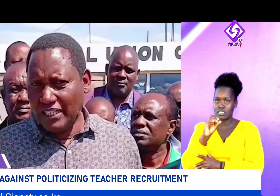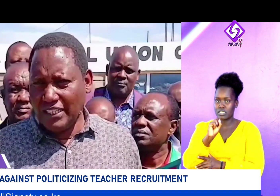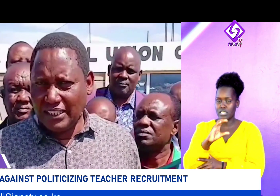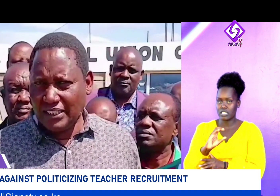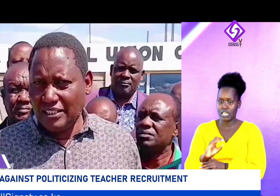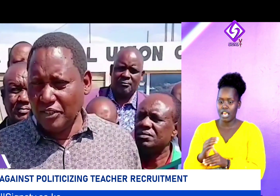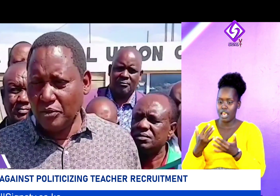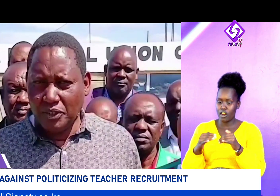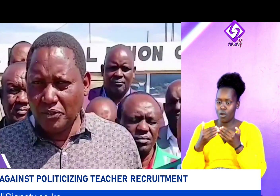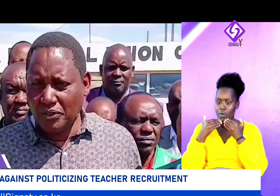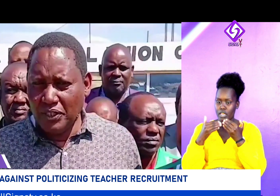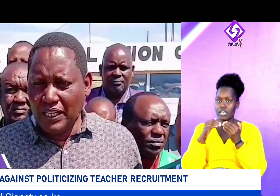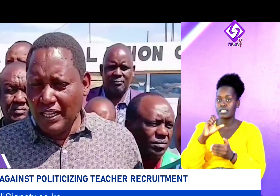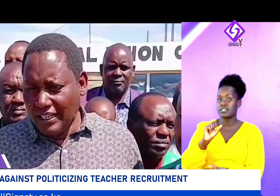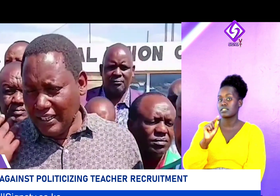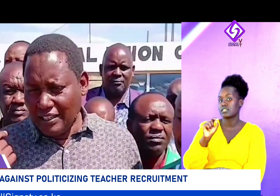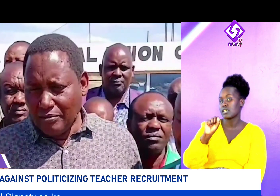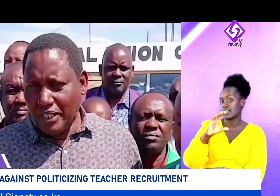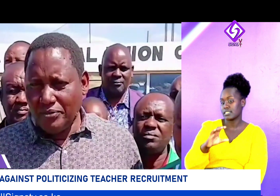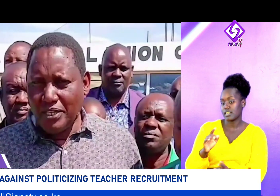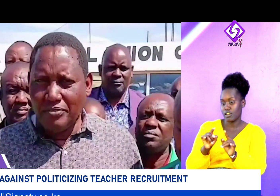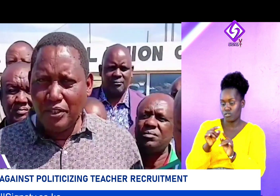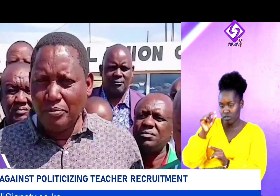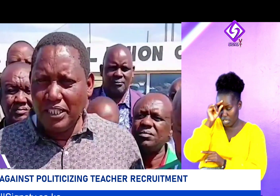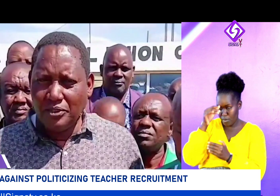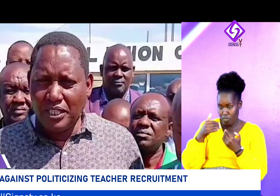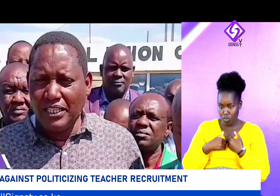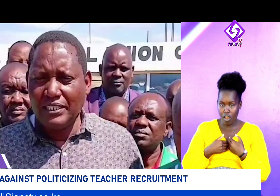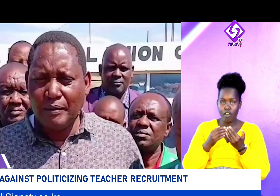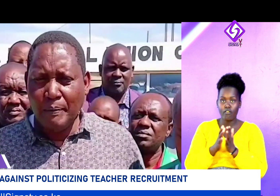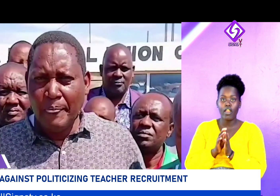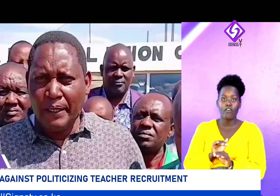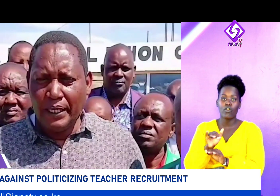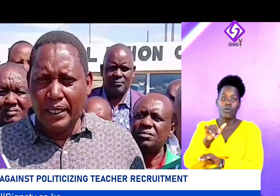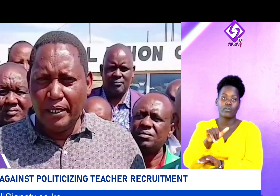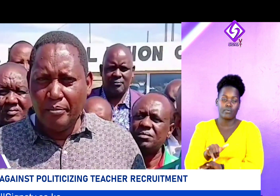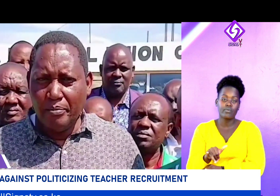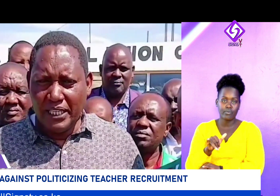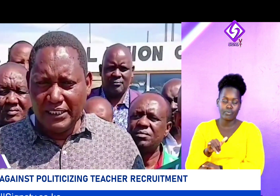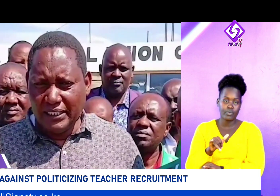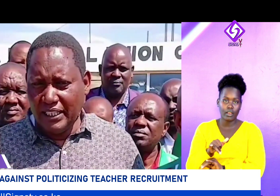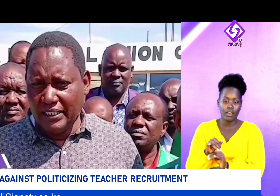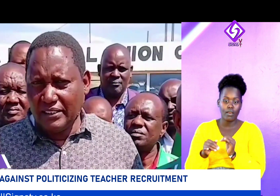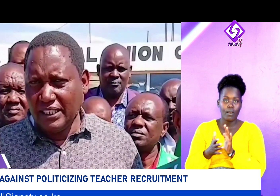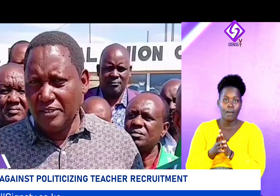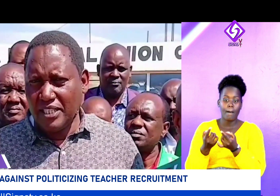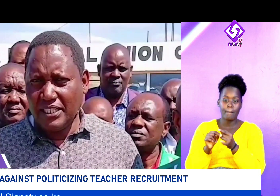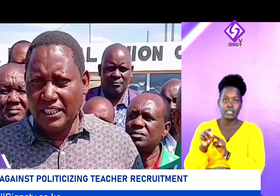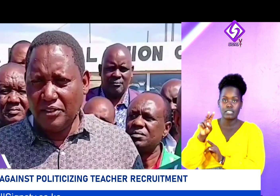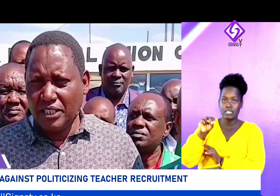Teacher Service Commission and the government for having complied to that. But as the NAT Executive Secretary